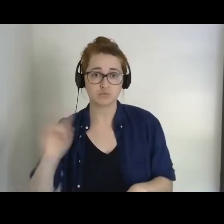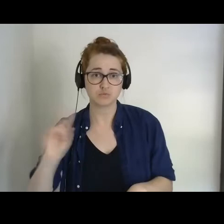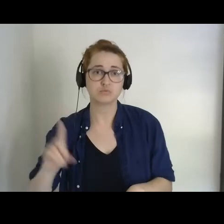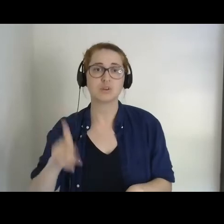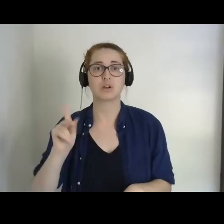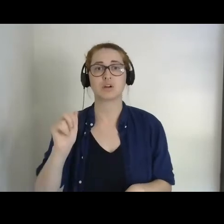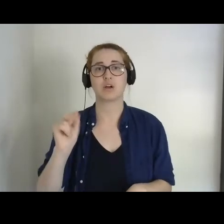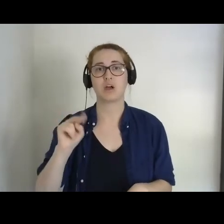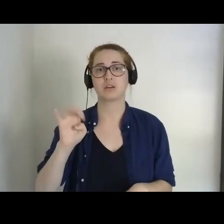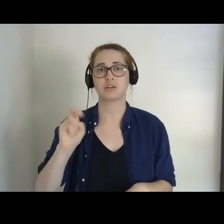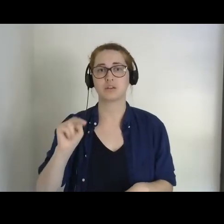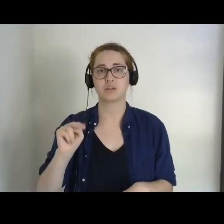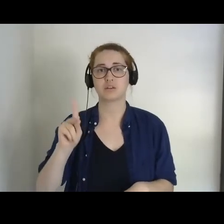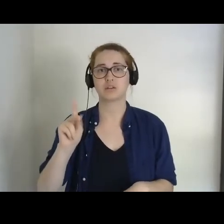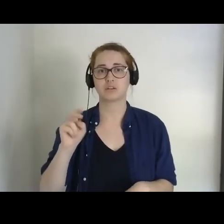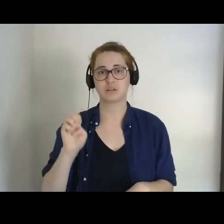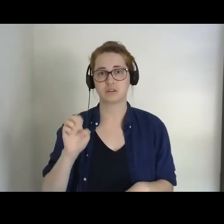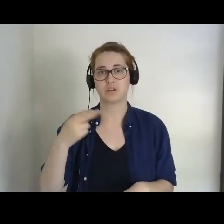Kanien'kehá:ka territory.